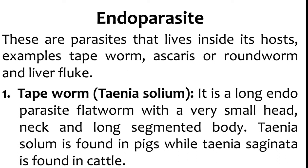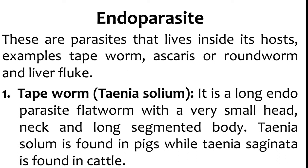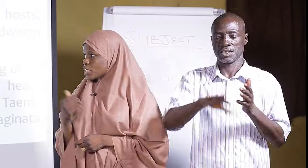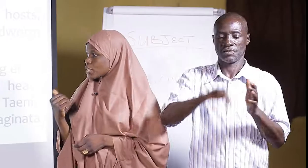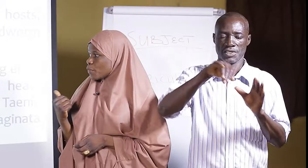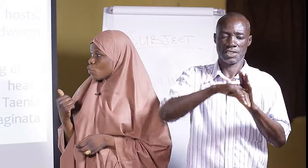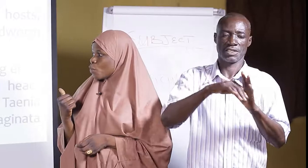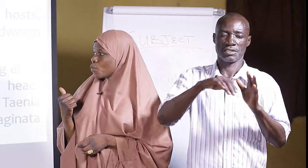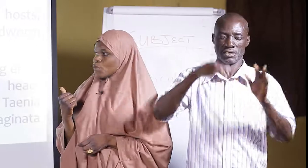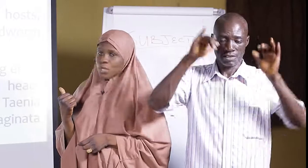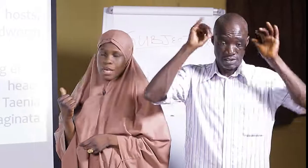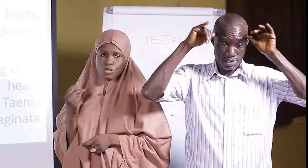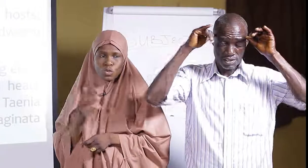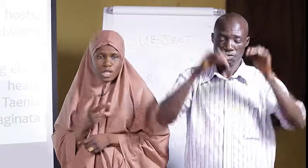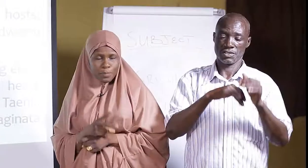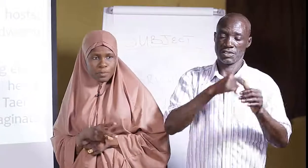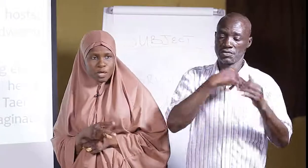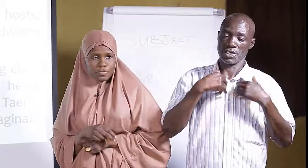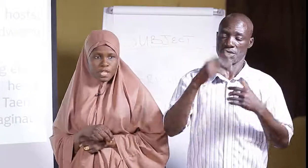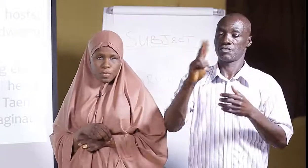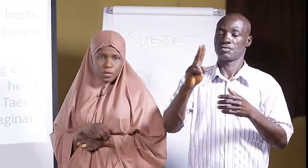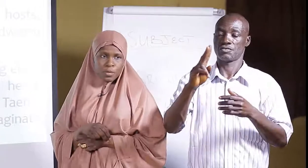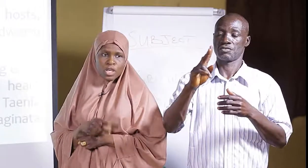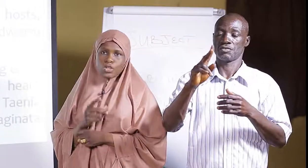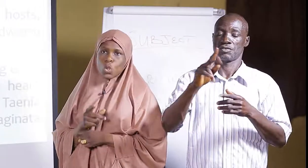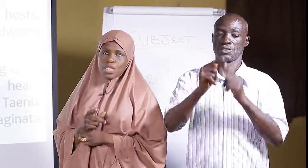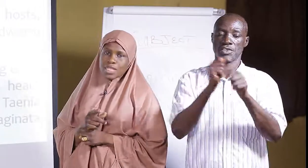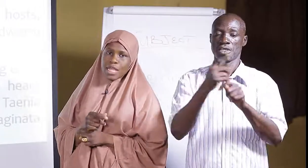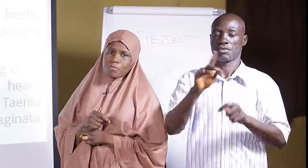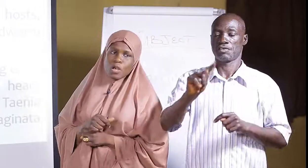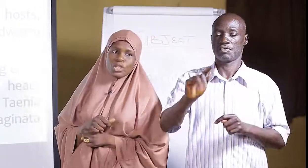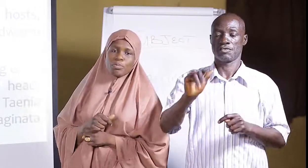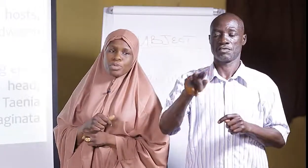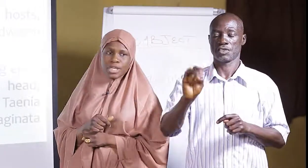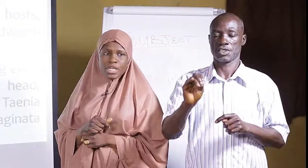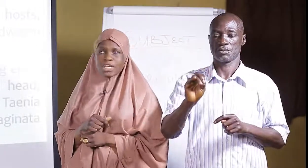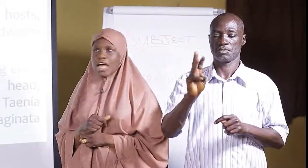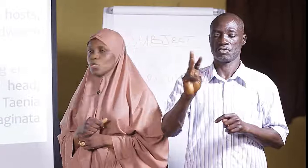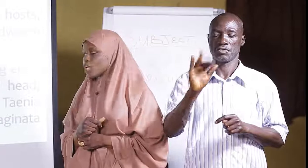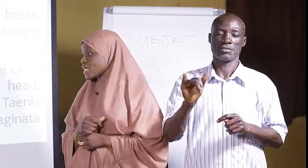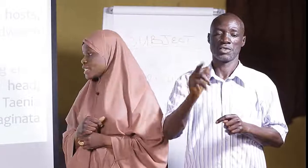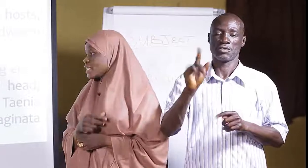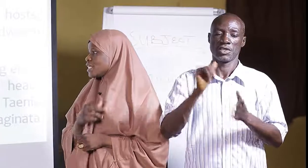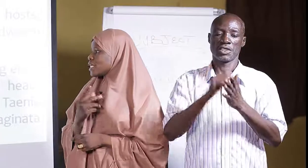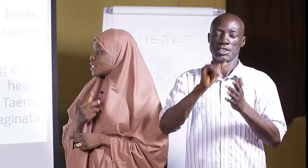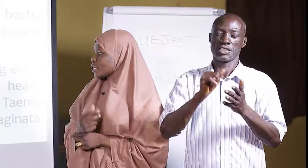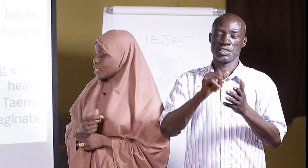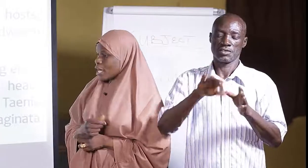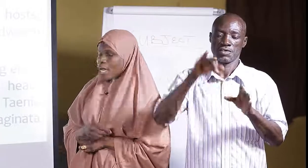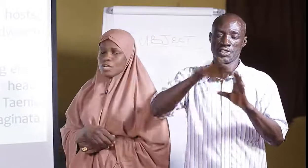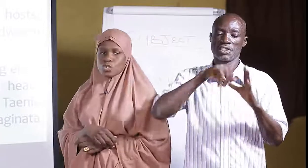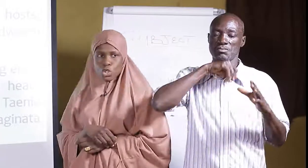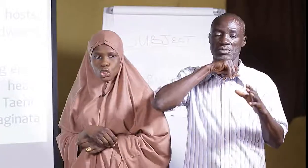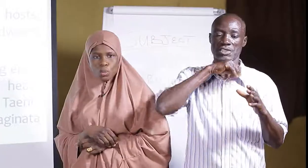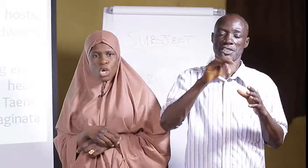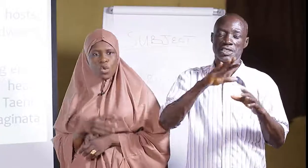cattle. This tapeworm, we have two types of tapeworm. The ones that are found in pig, they are known as the